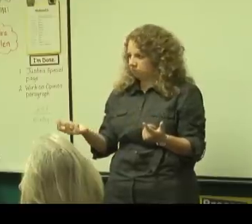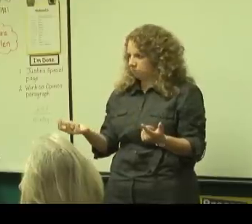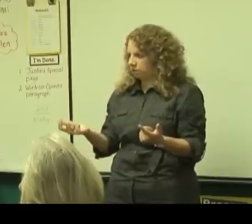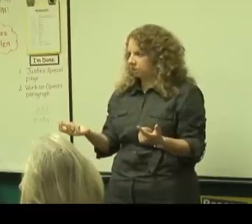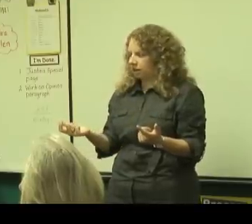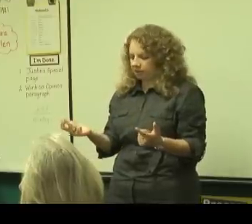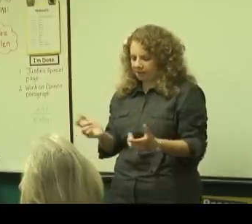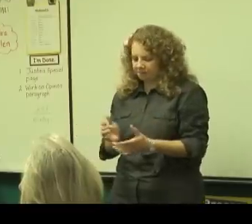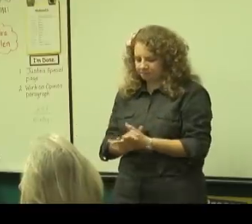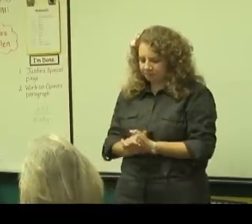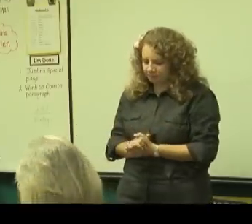something like that. Okay?